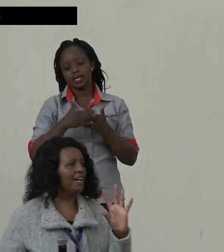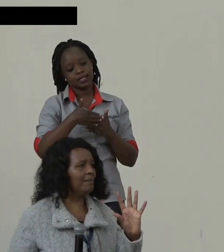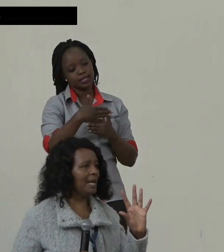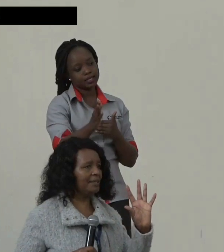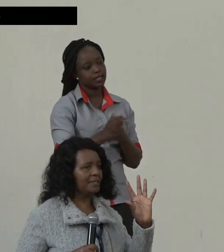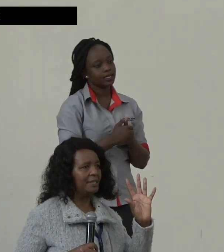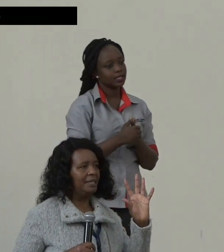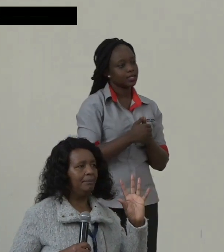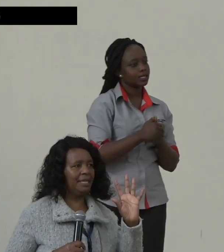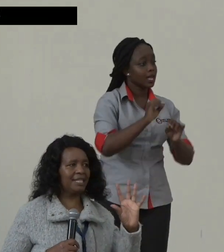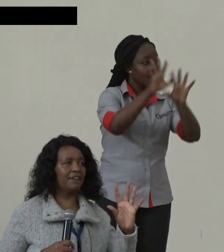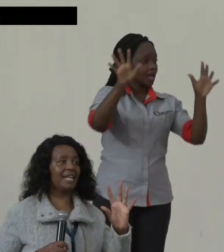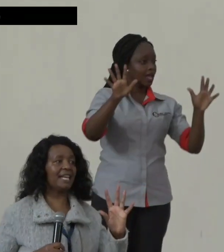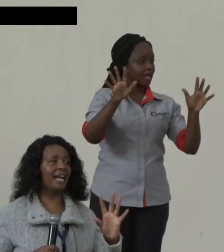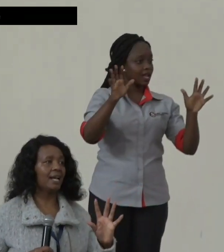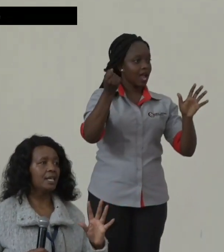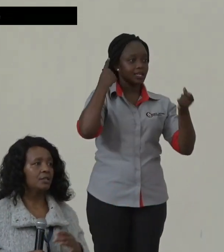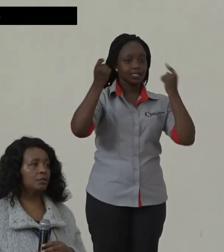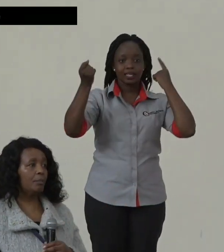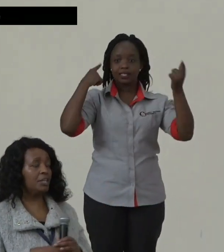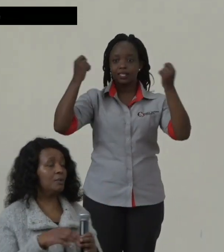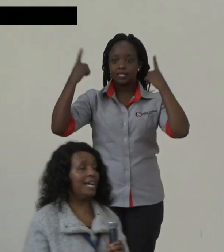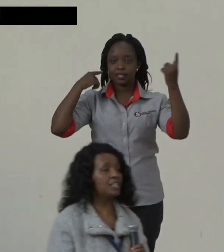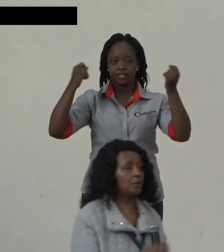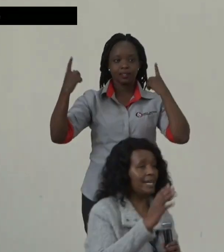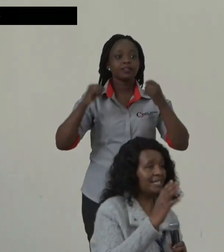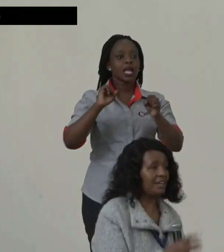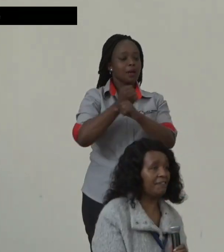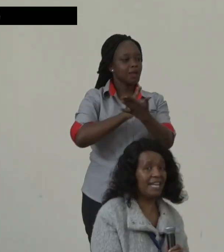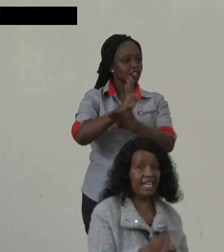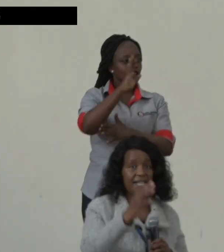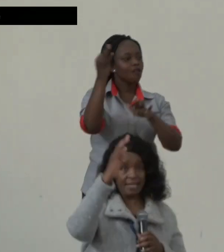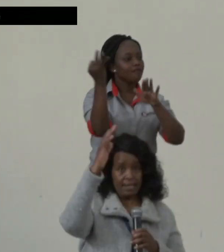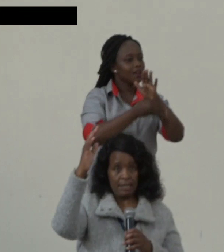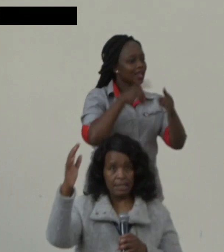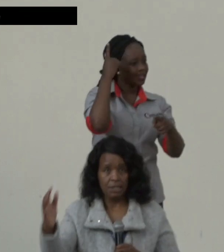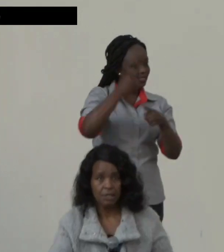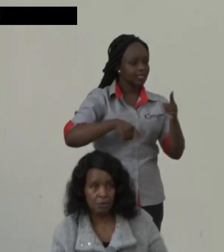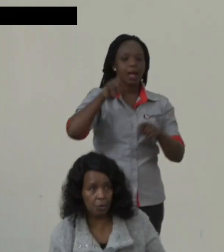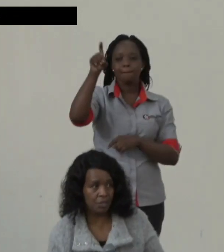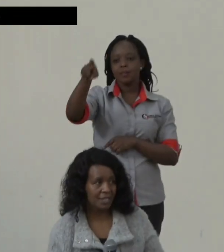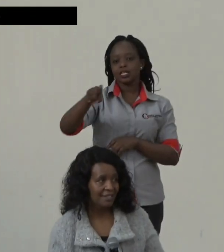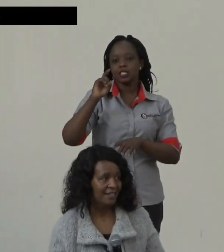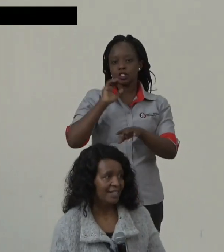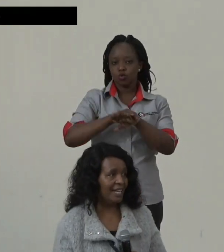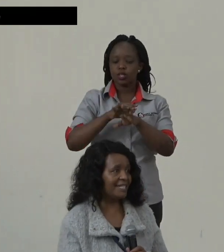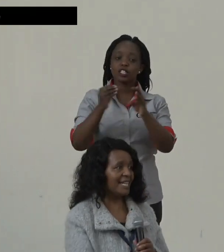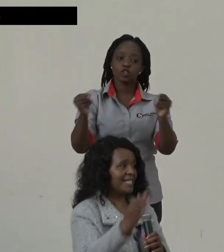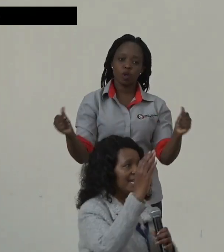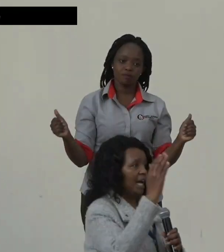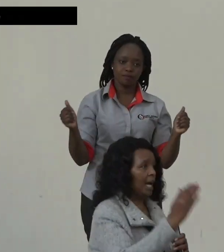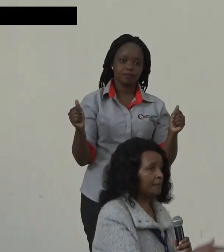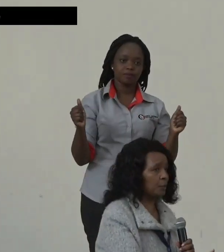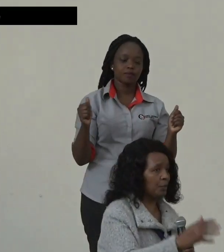Have I made it very clear? So make sure that your return filing is good. It